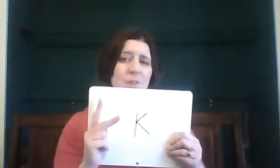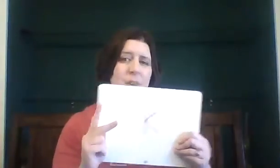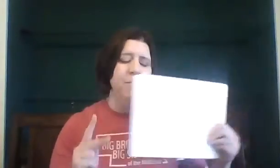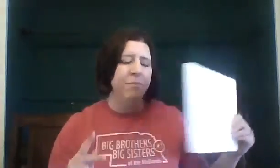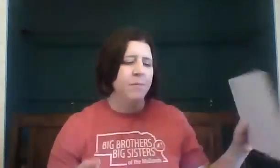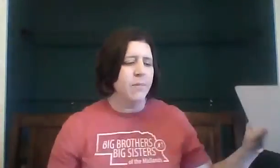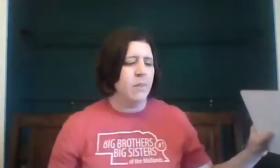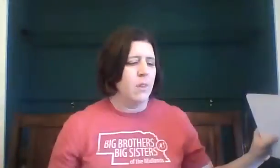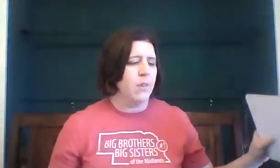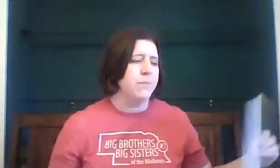tricky.